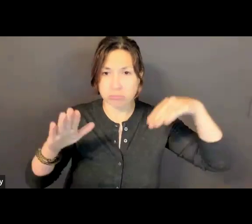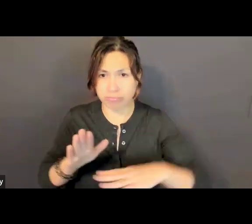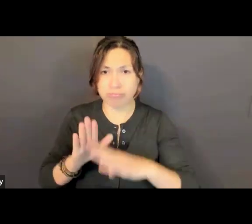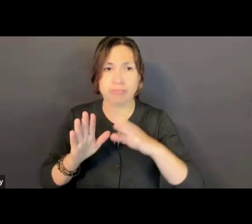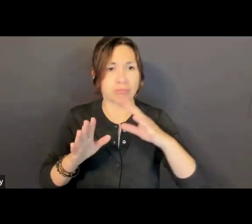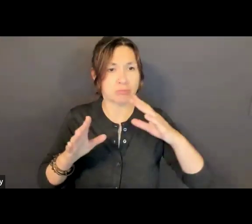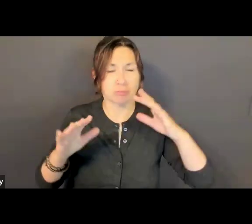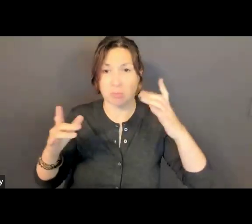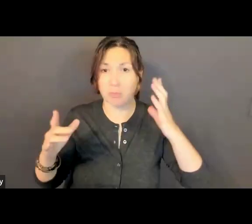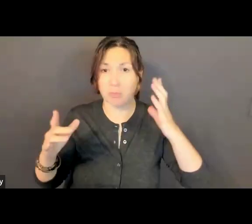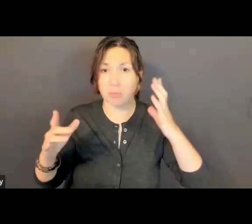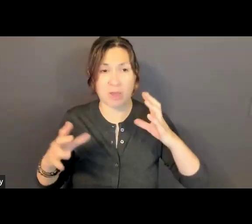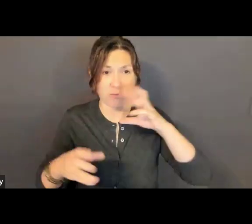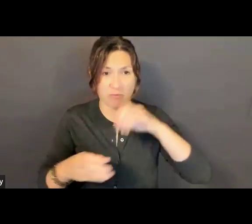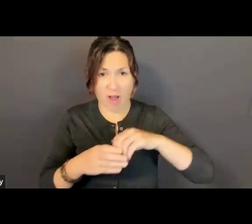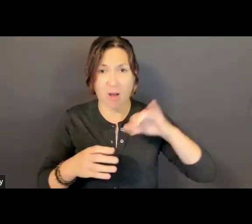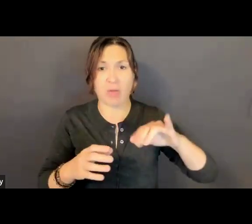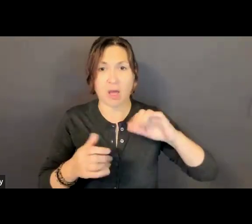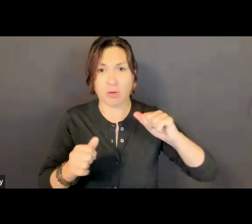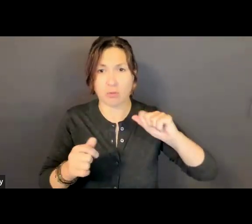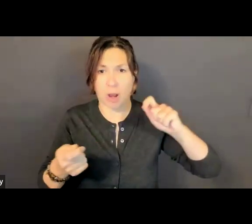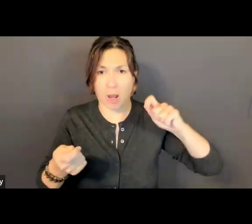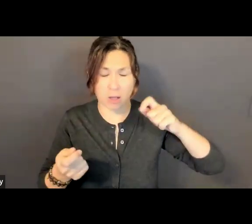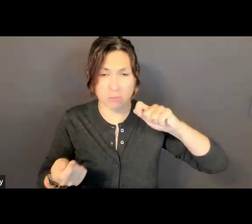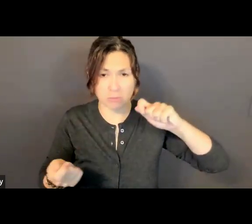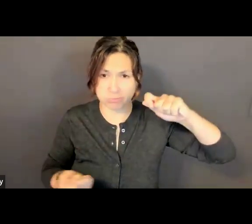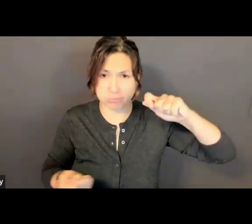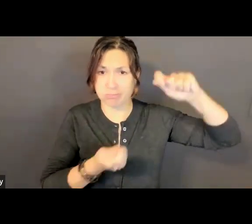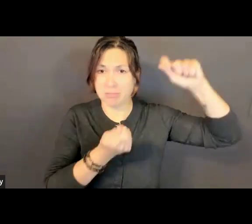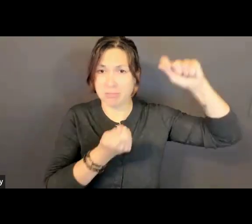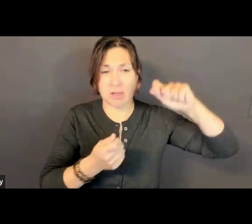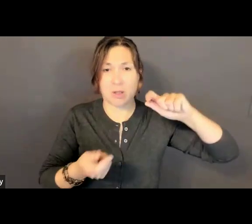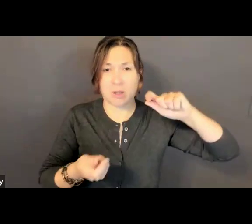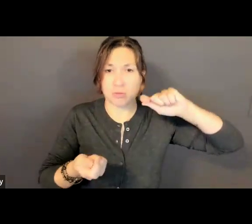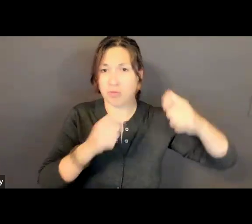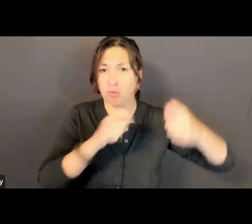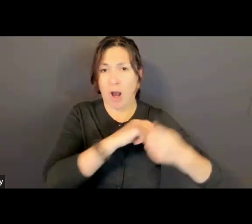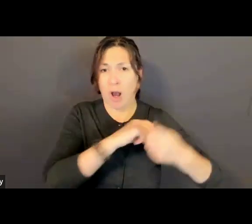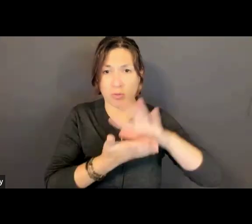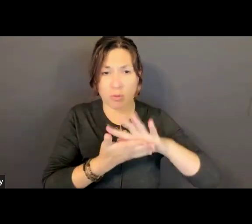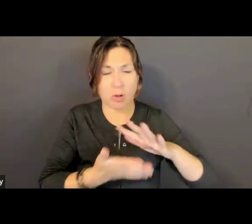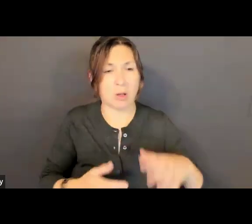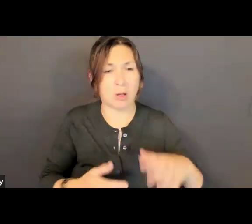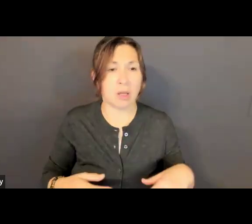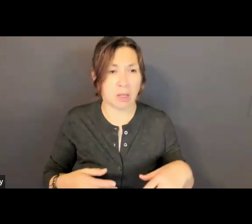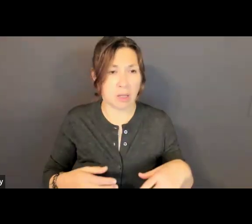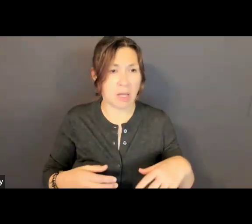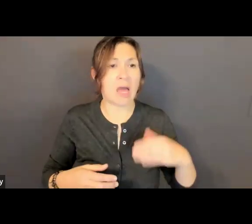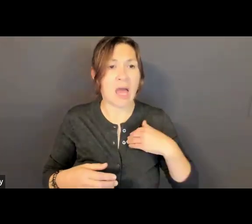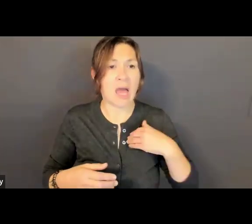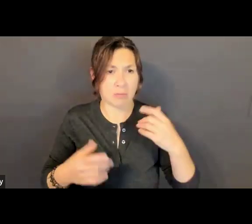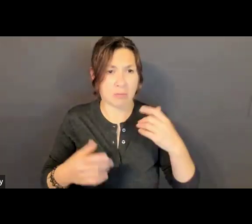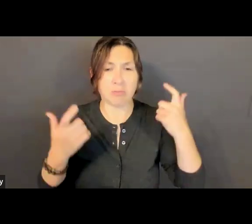And the idea was the most radical intervention possible in schools. And it sometimes worked and it sometimes